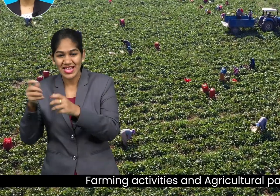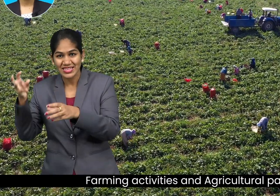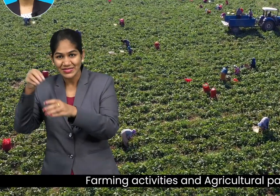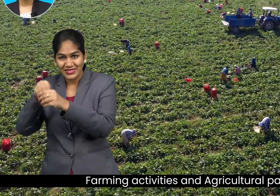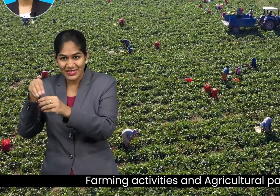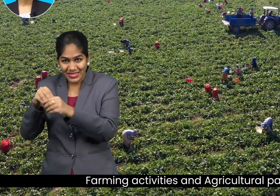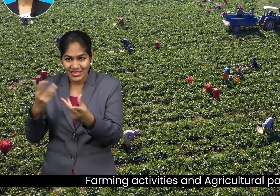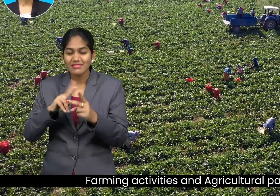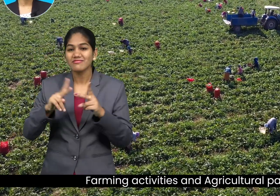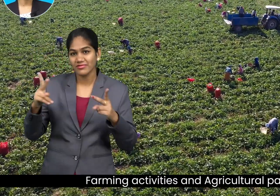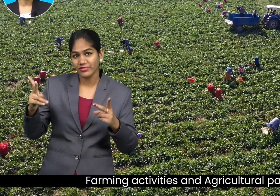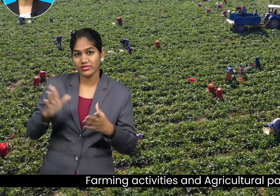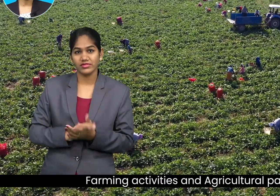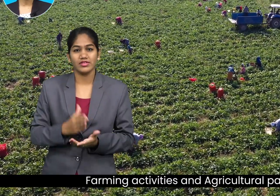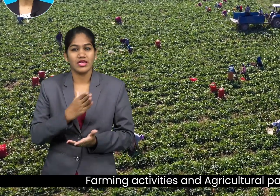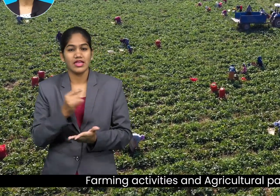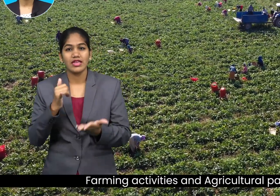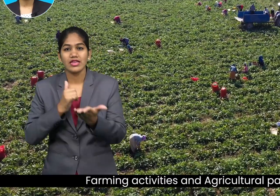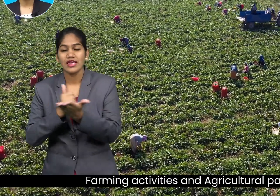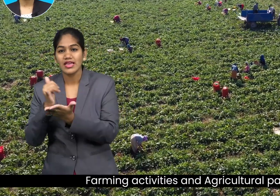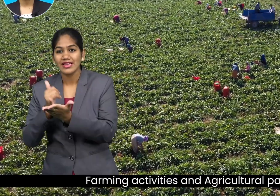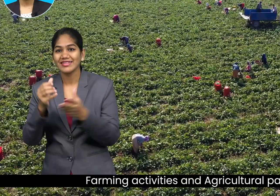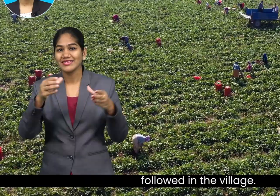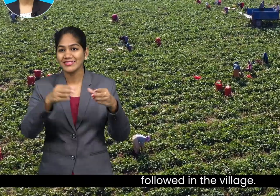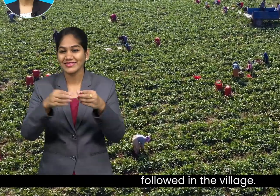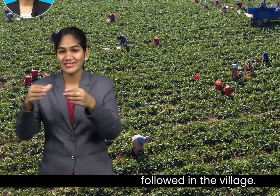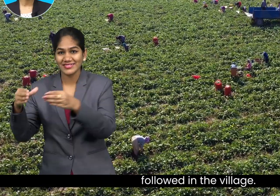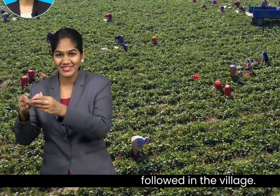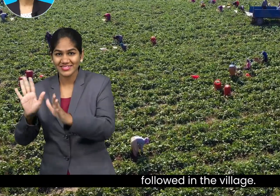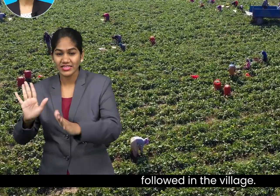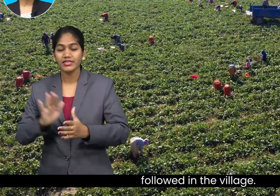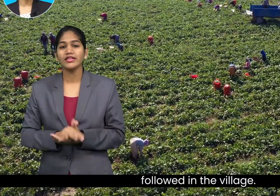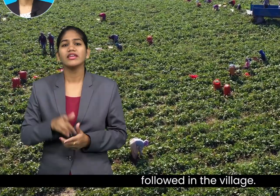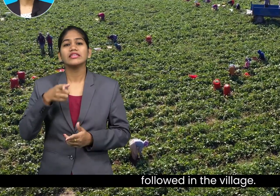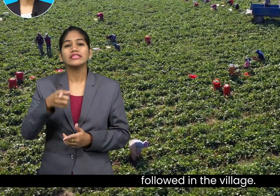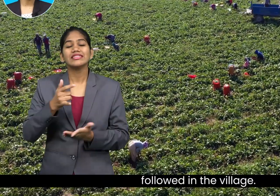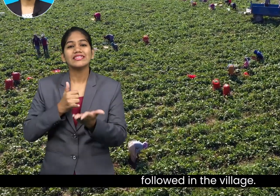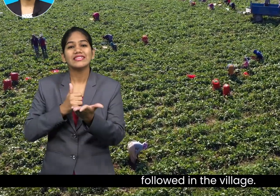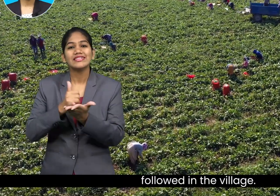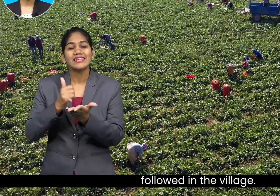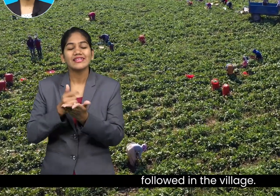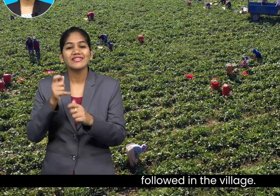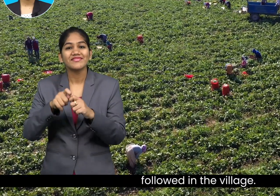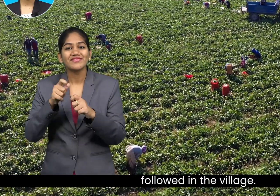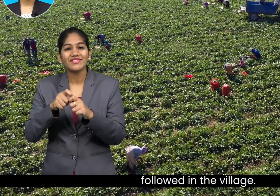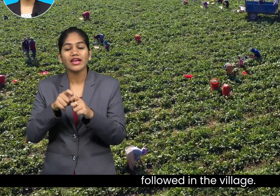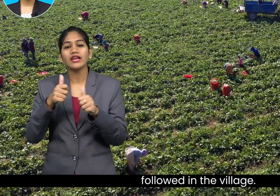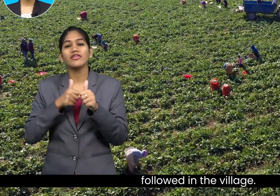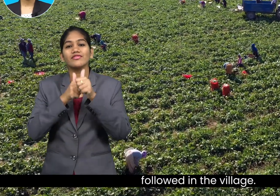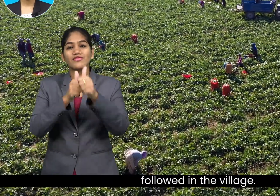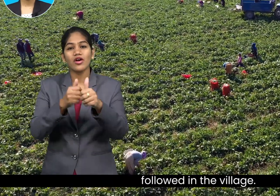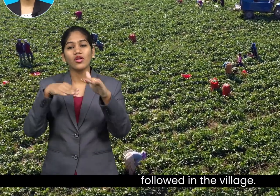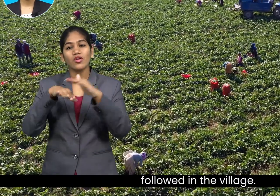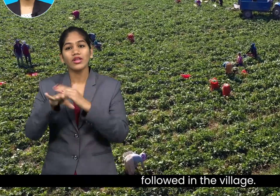and agricultural patterns followed in the village.